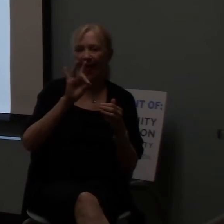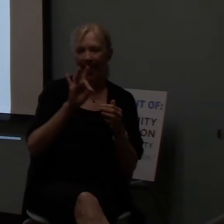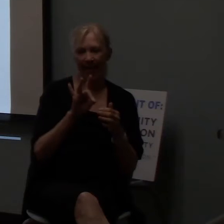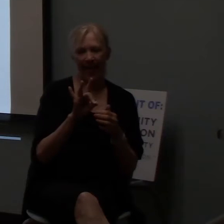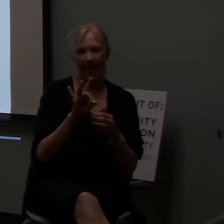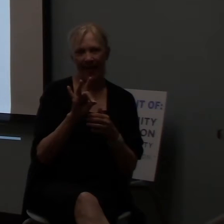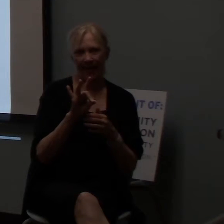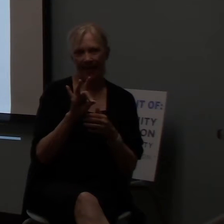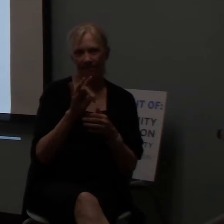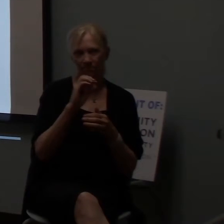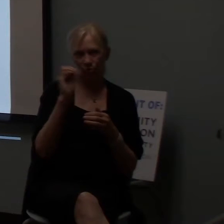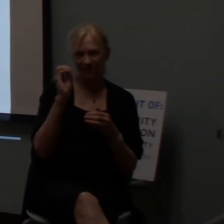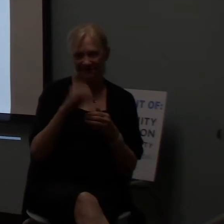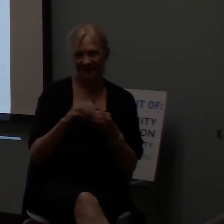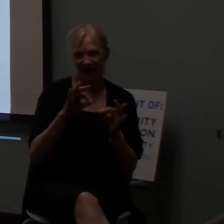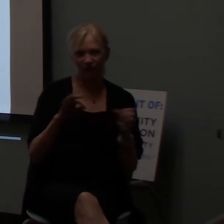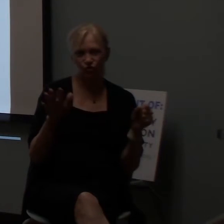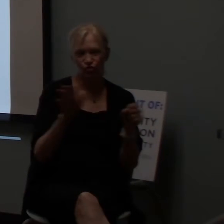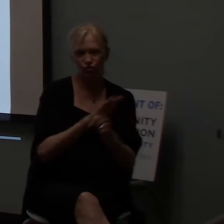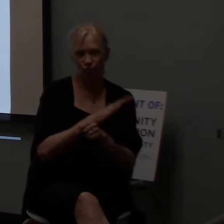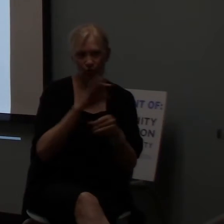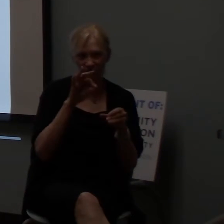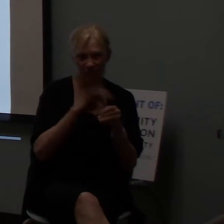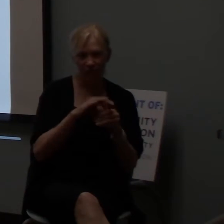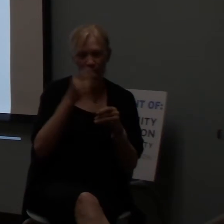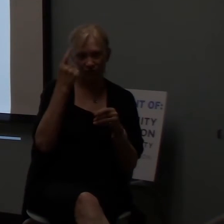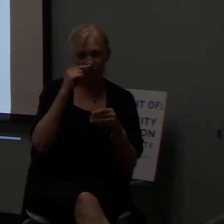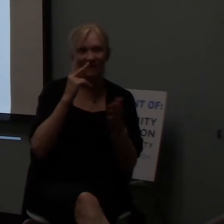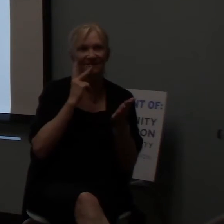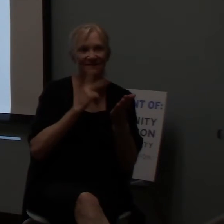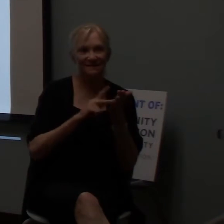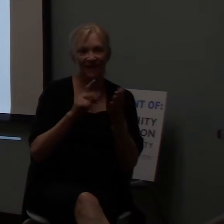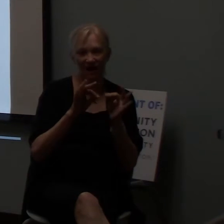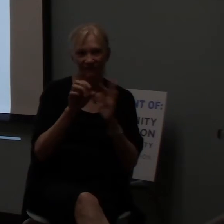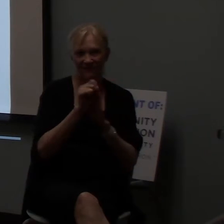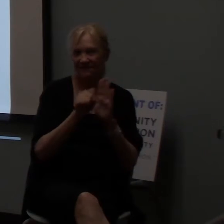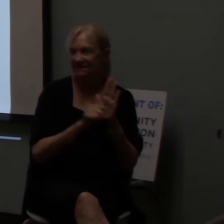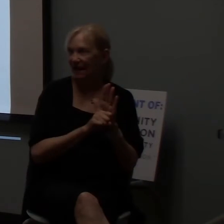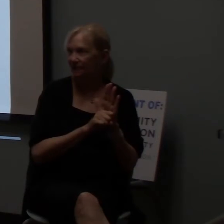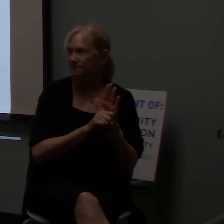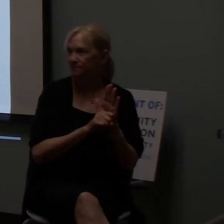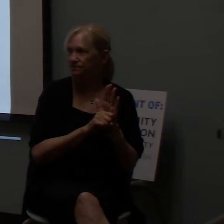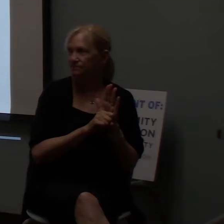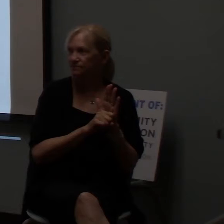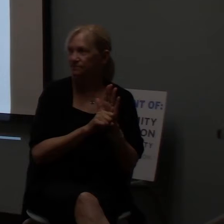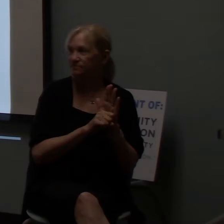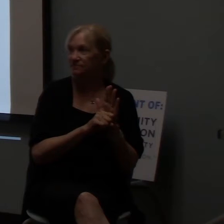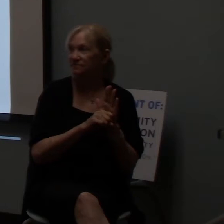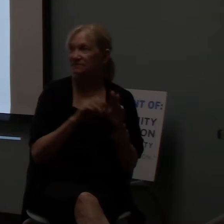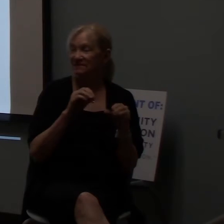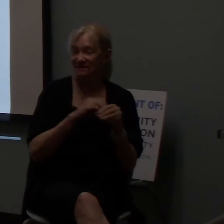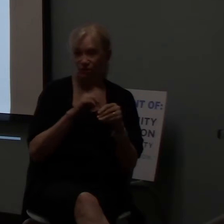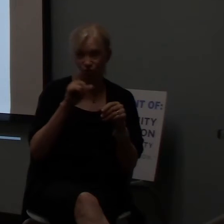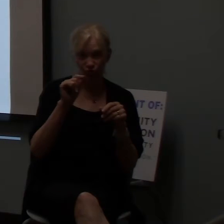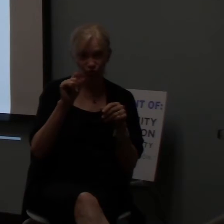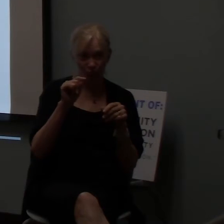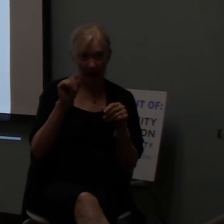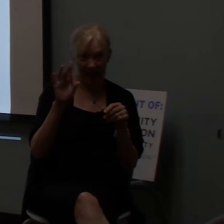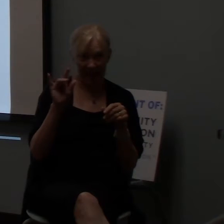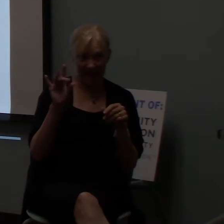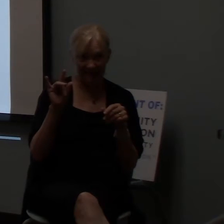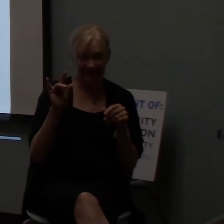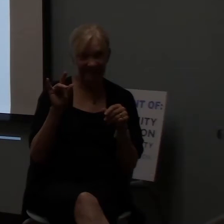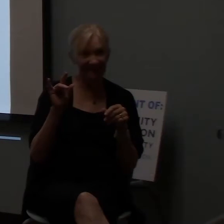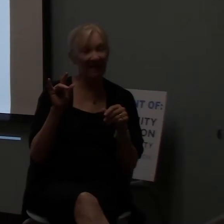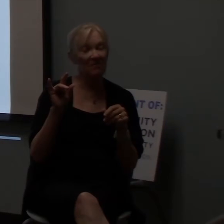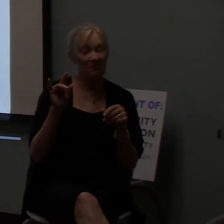8% of the total vote for the Secretary of State in the last election. In 2018, the last Secretary of